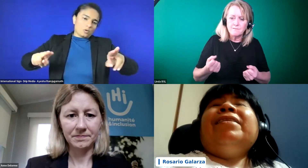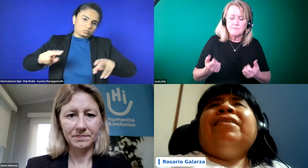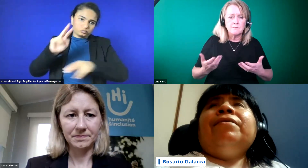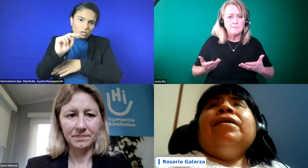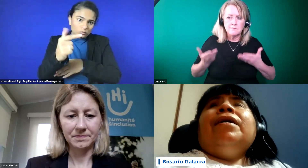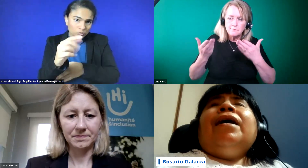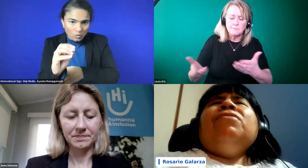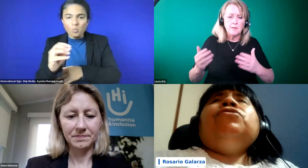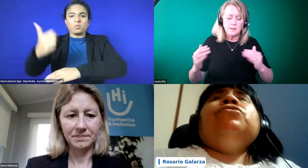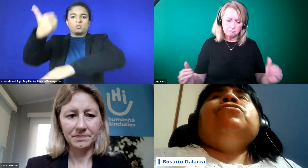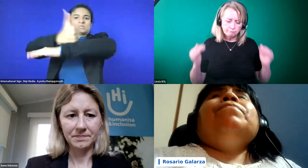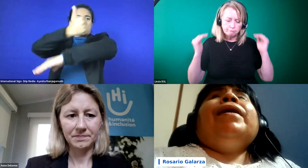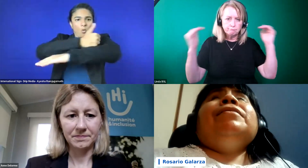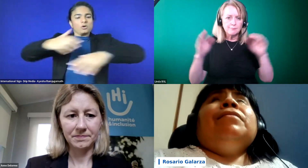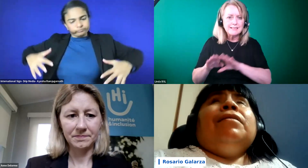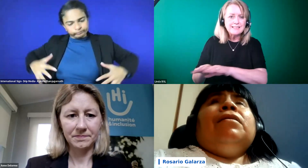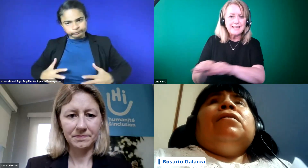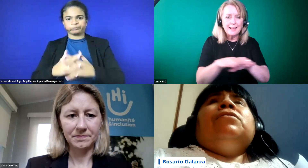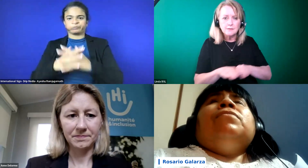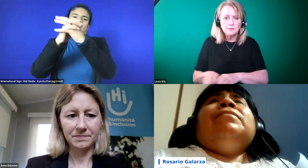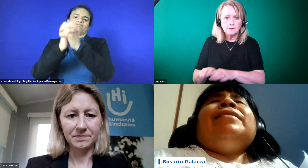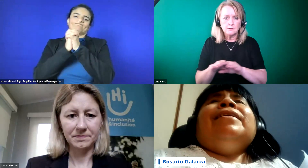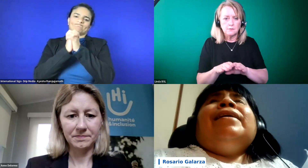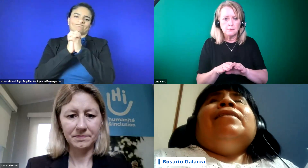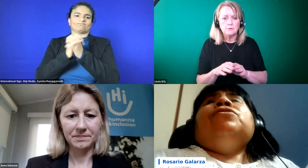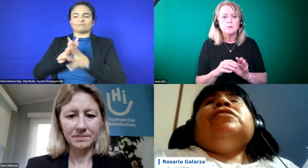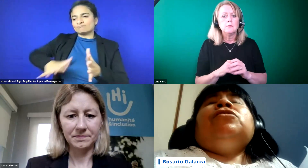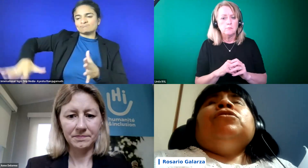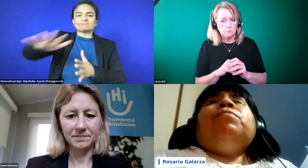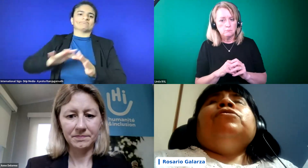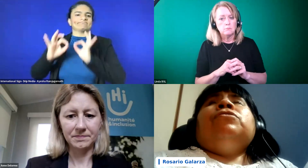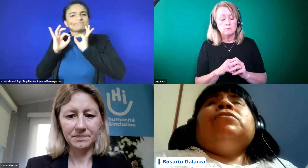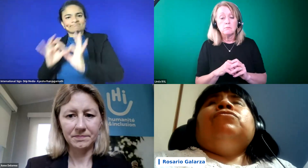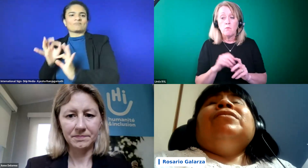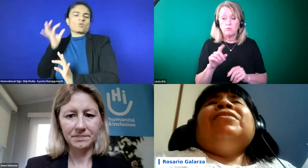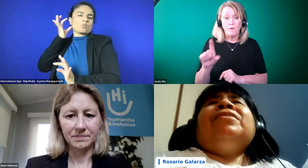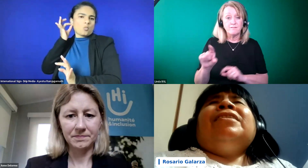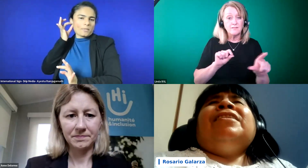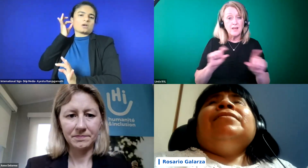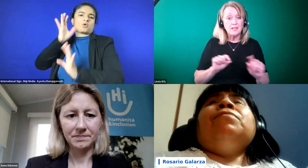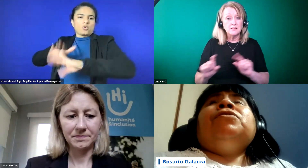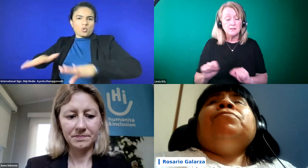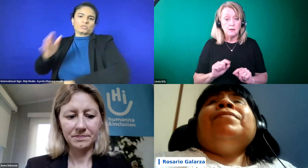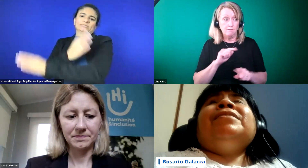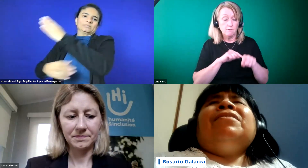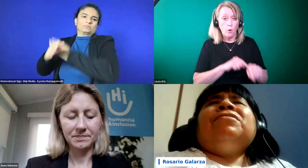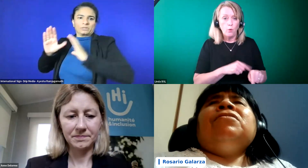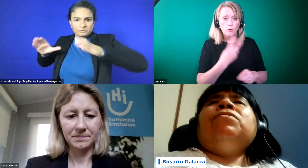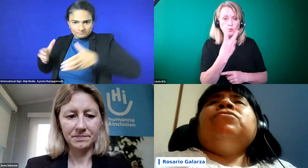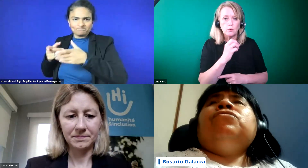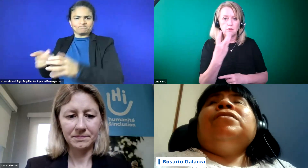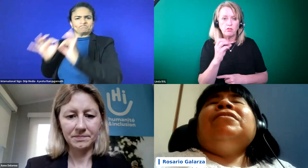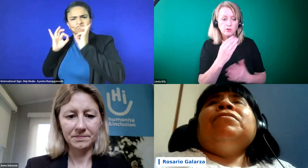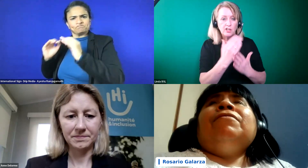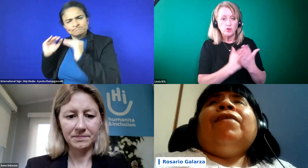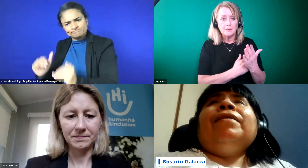of healthcare, and also to invite that in the negotiations post 2030 agenda, which will be starting